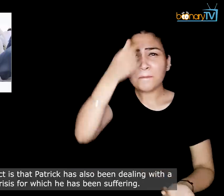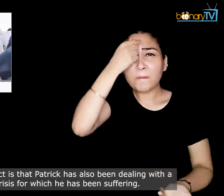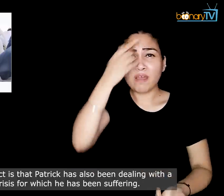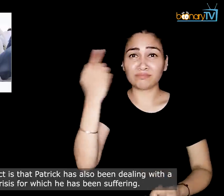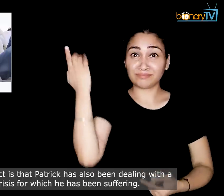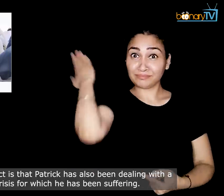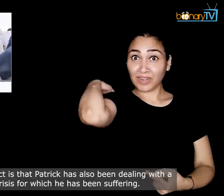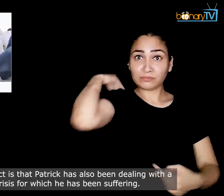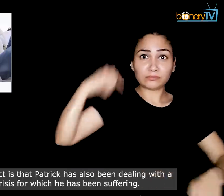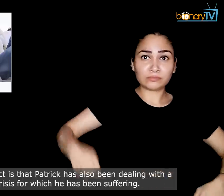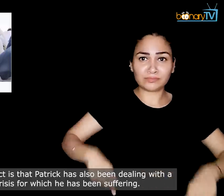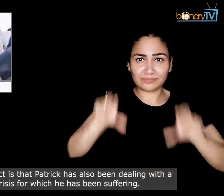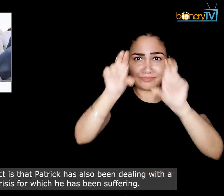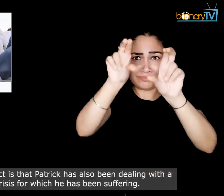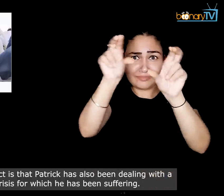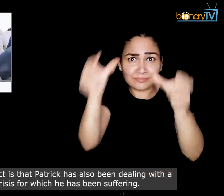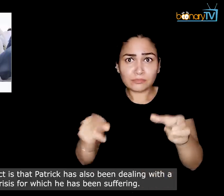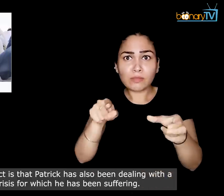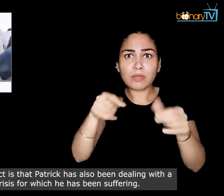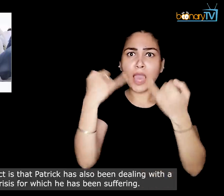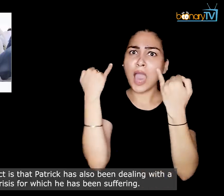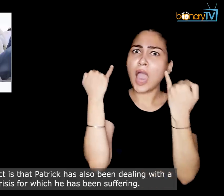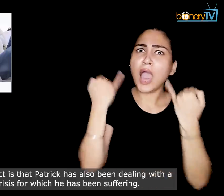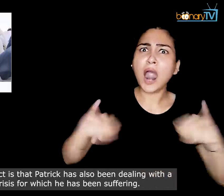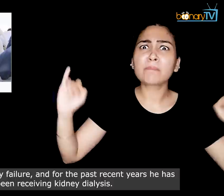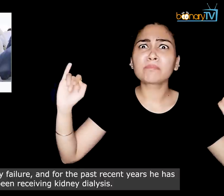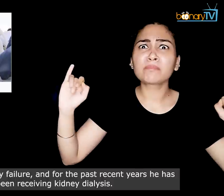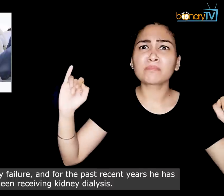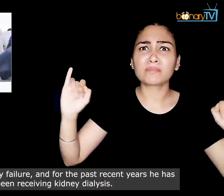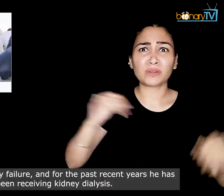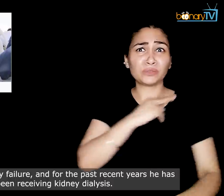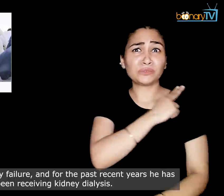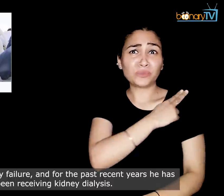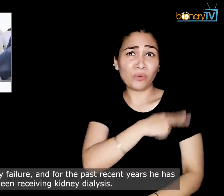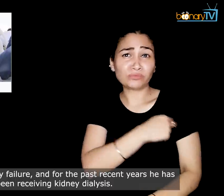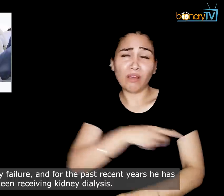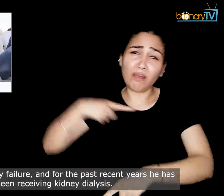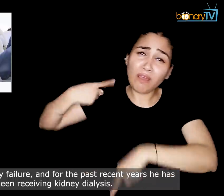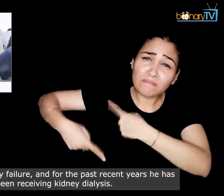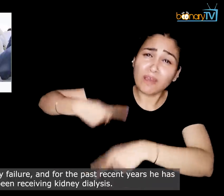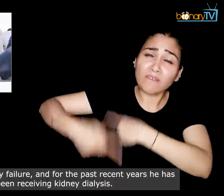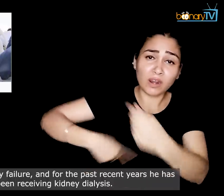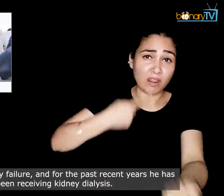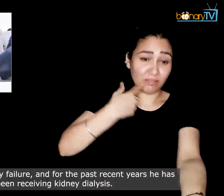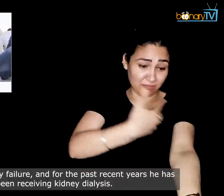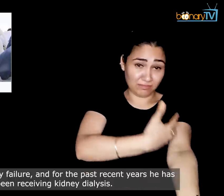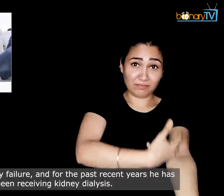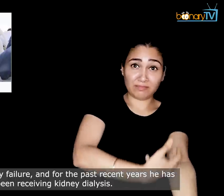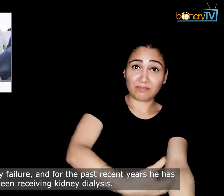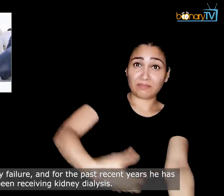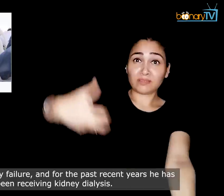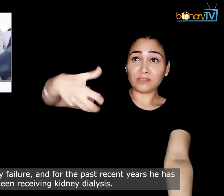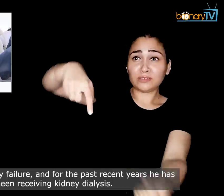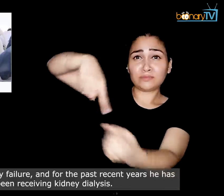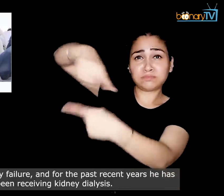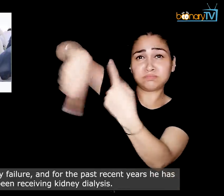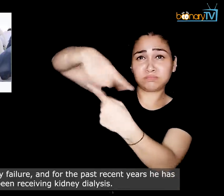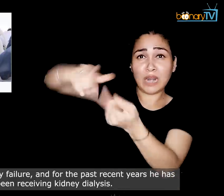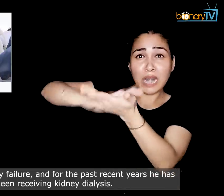crisis for which he has been suffering. Patrick has kidney failure. And for the past recent years, he